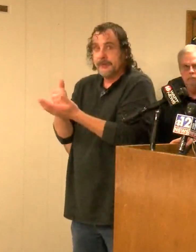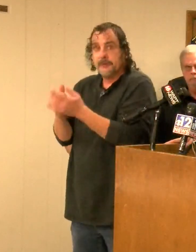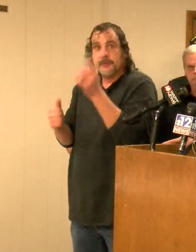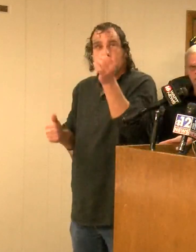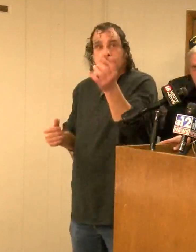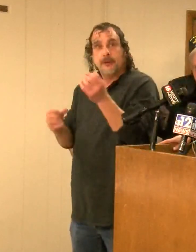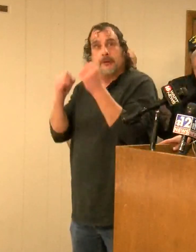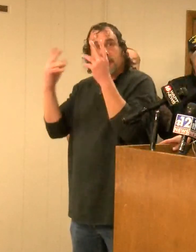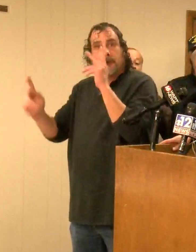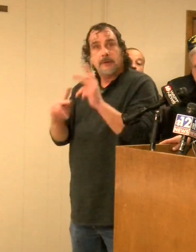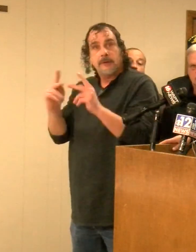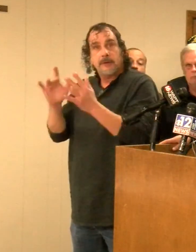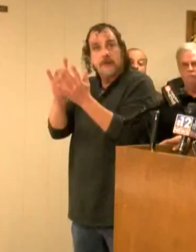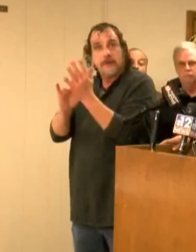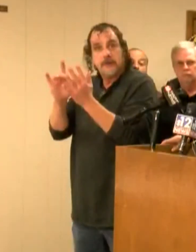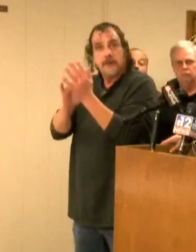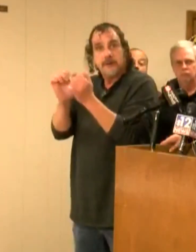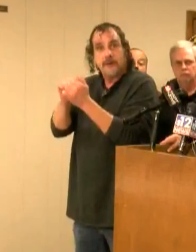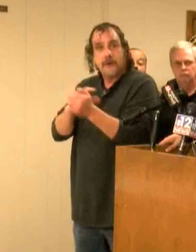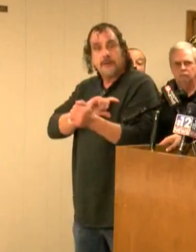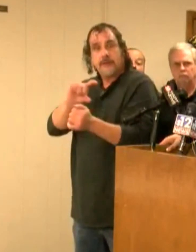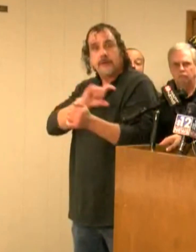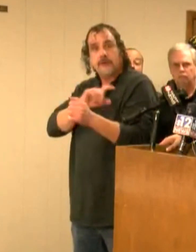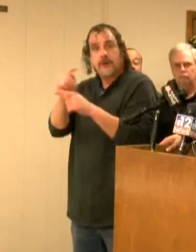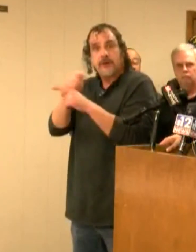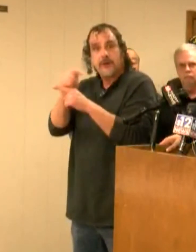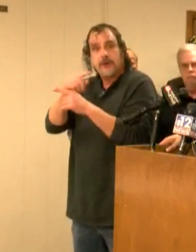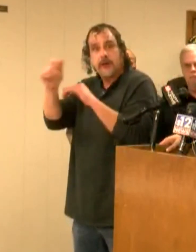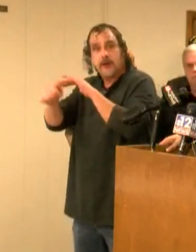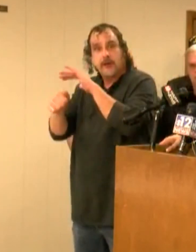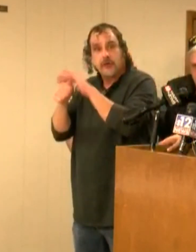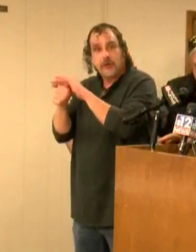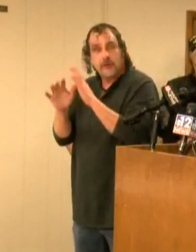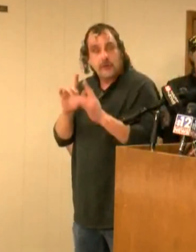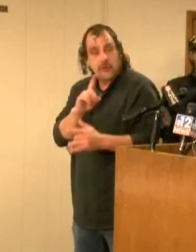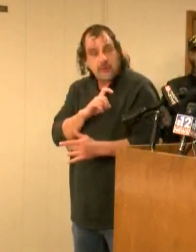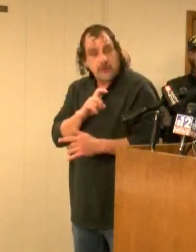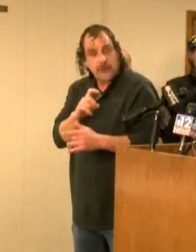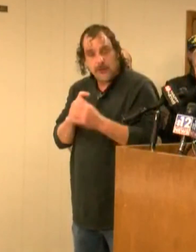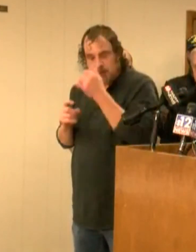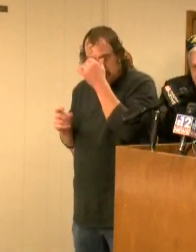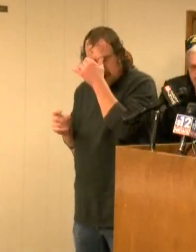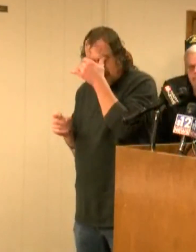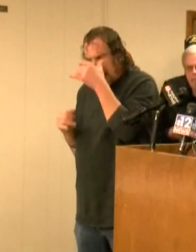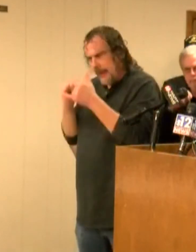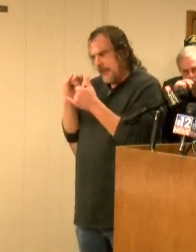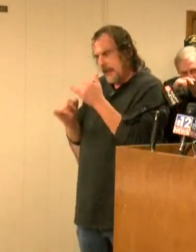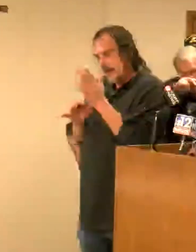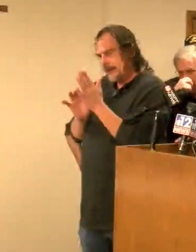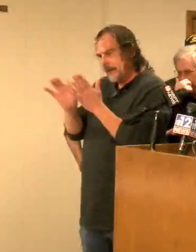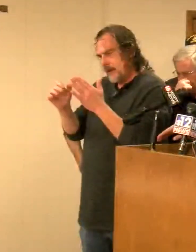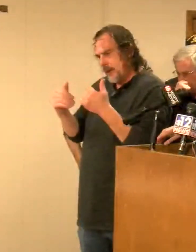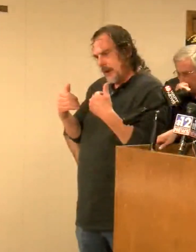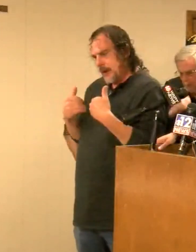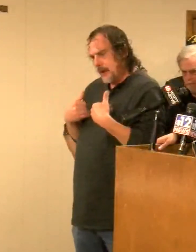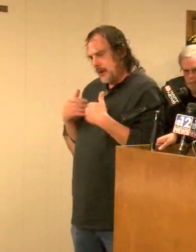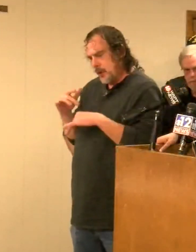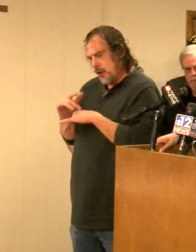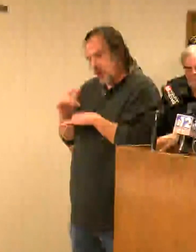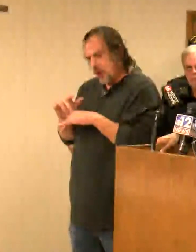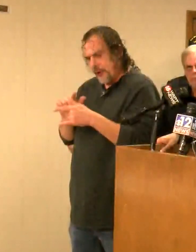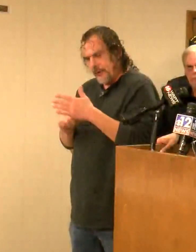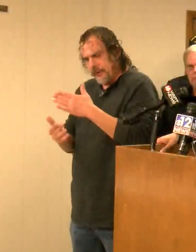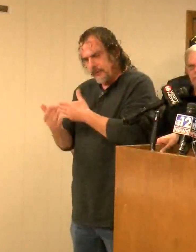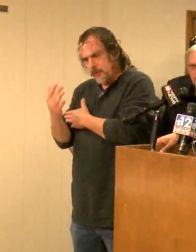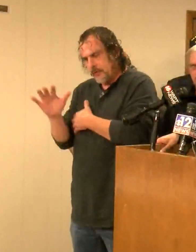of people taking advantage of the police training academy to use as a shelter? The last count that I received early this